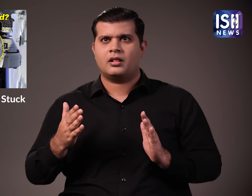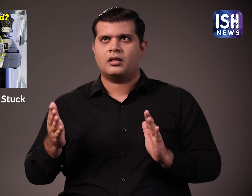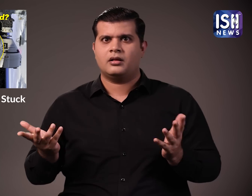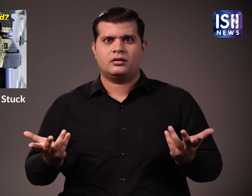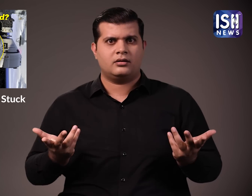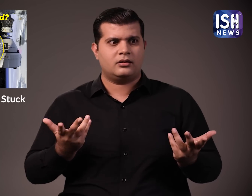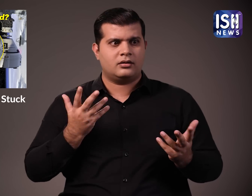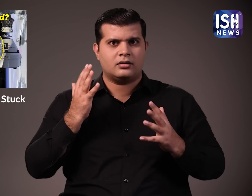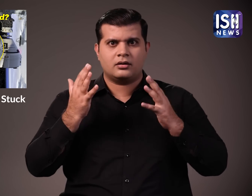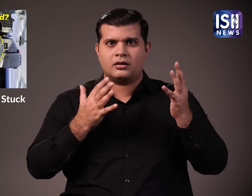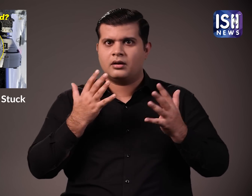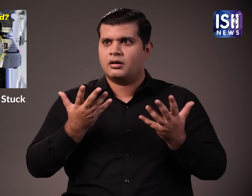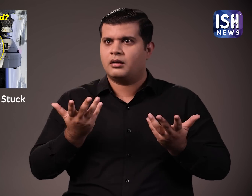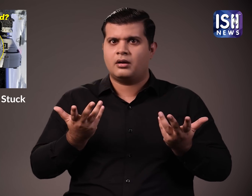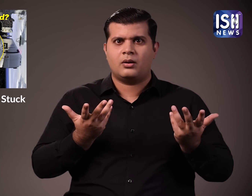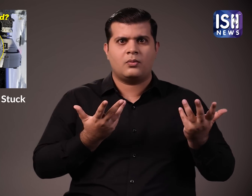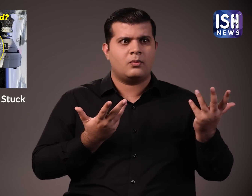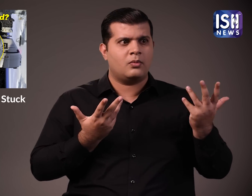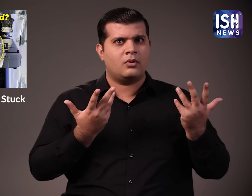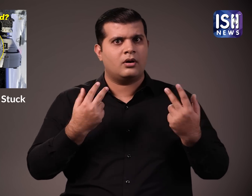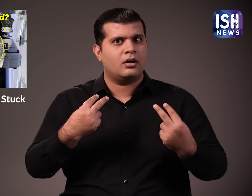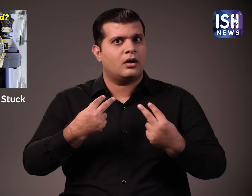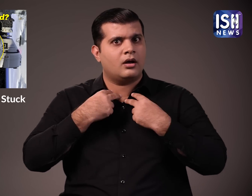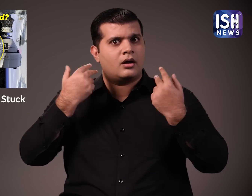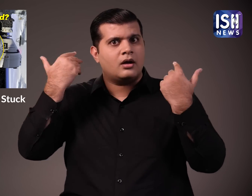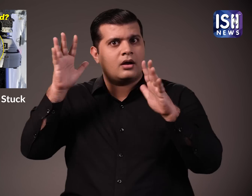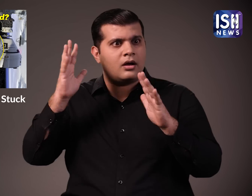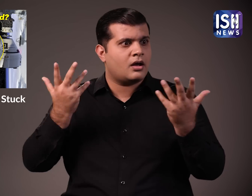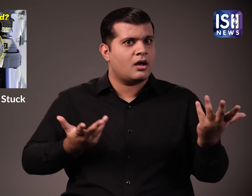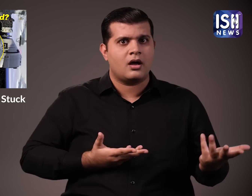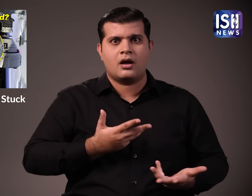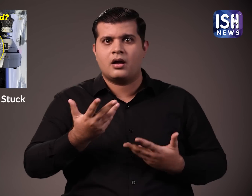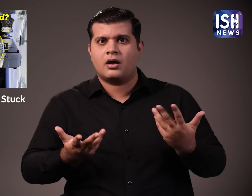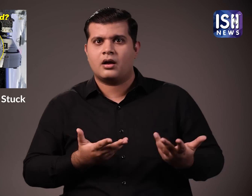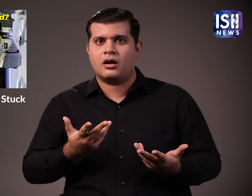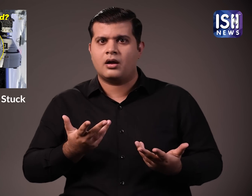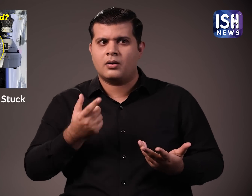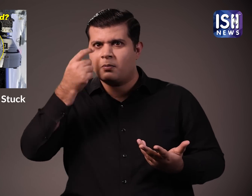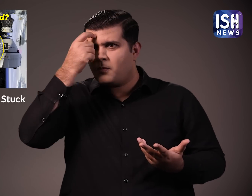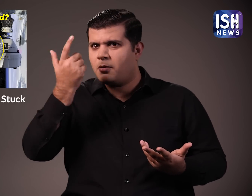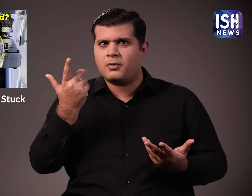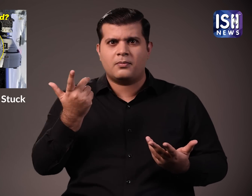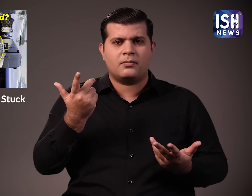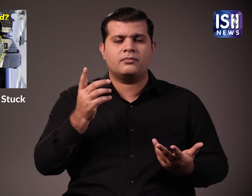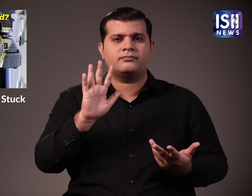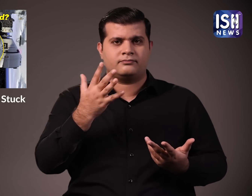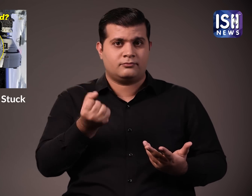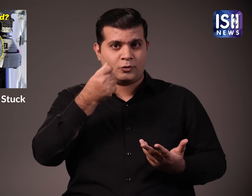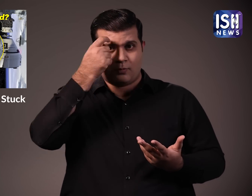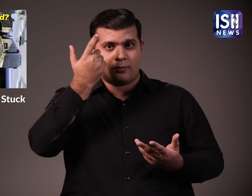And then 14th June passed by and the spacecraft did not return. There has been a major delay and there is